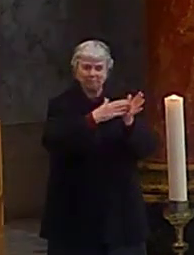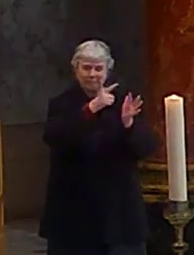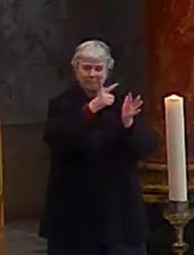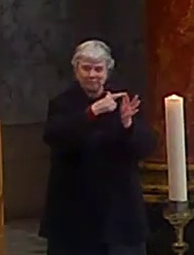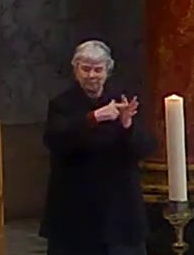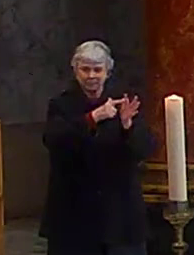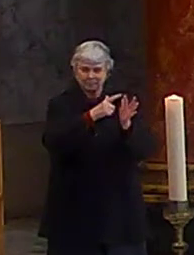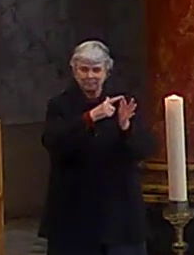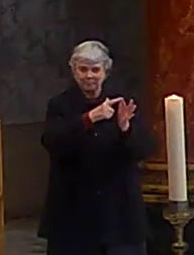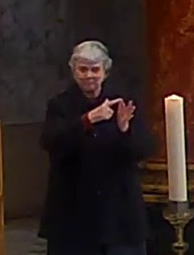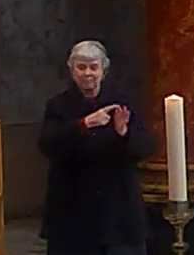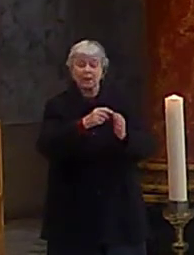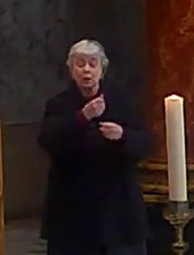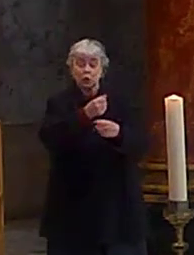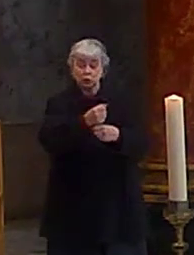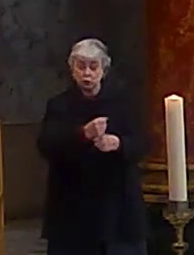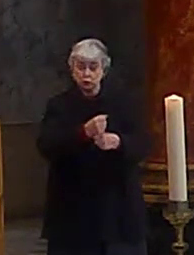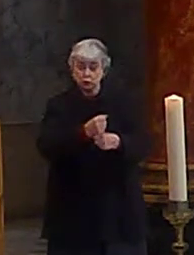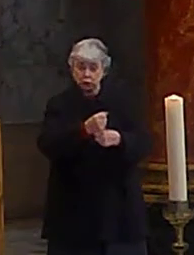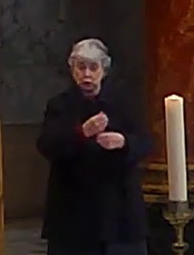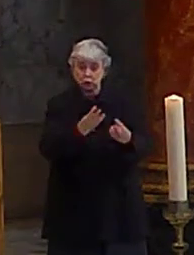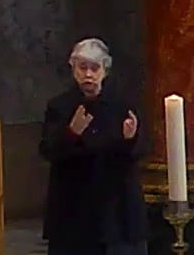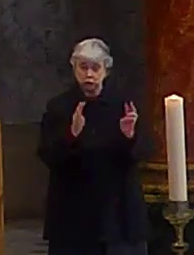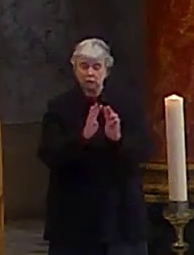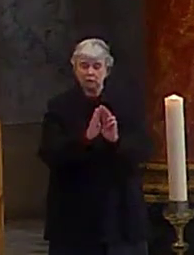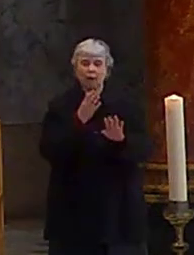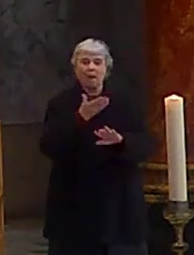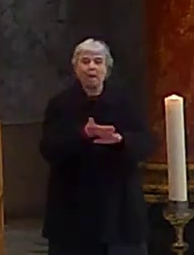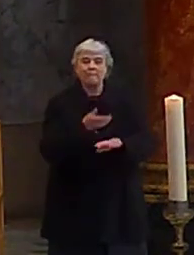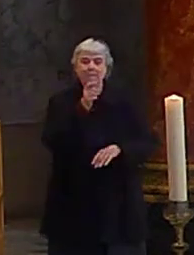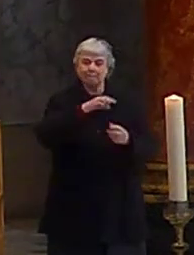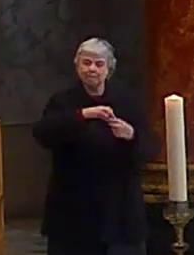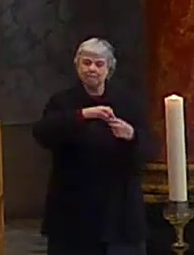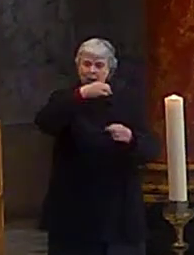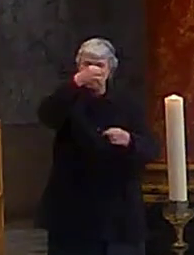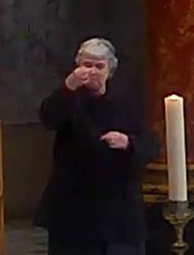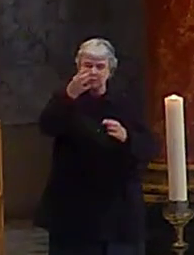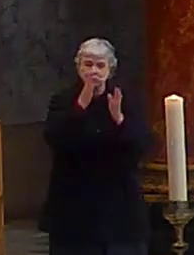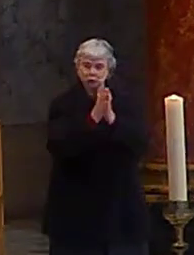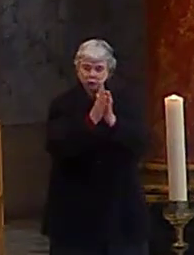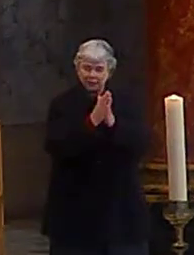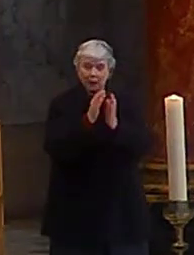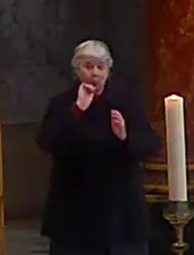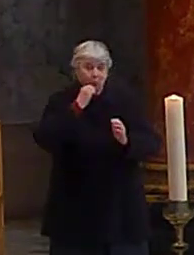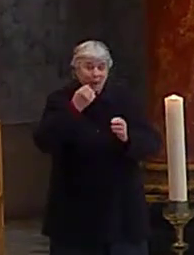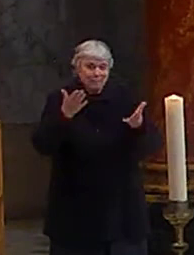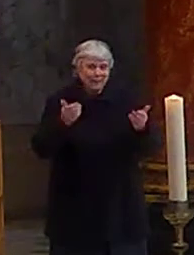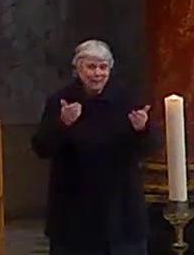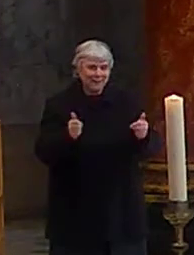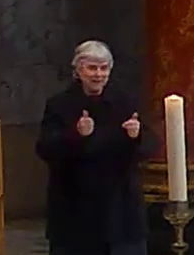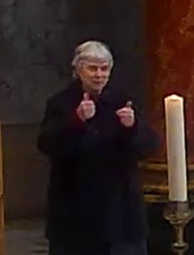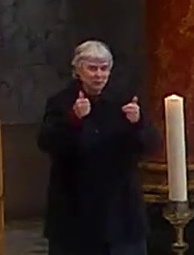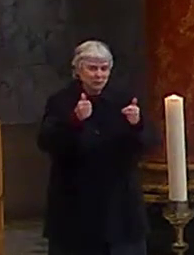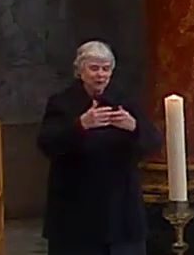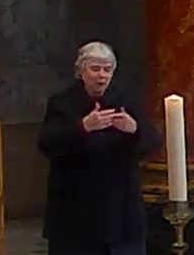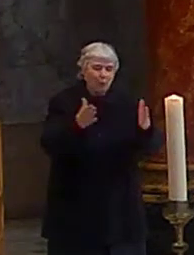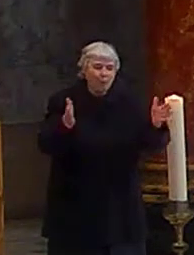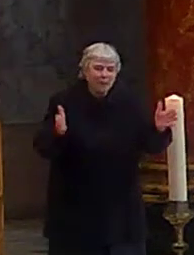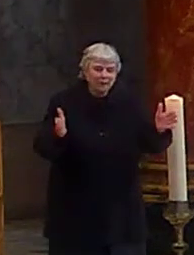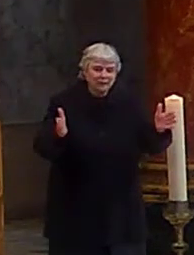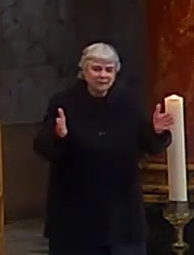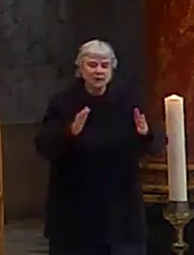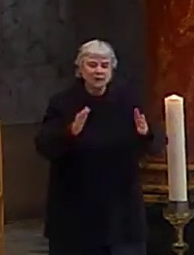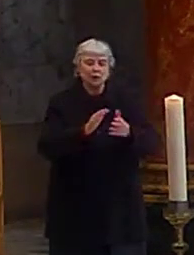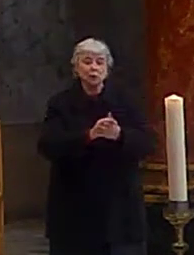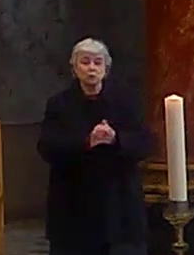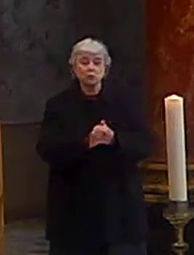the church on palm sunday will be open so the usual